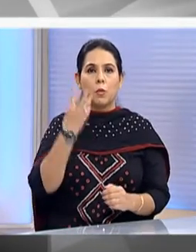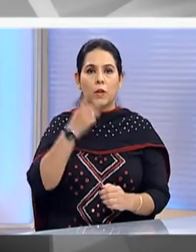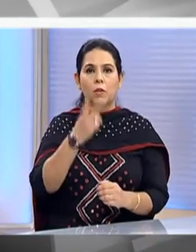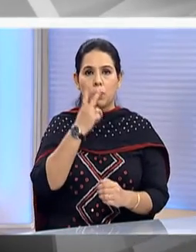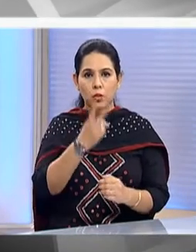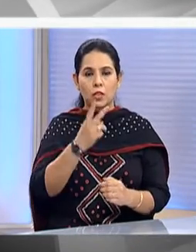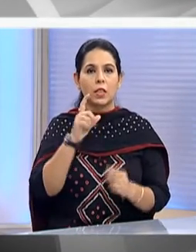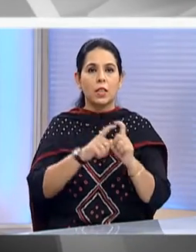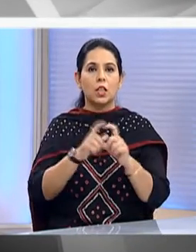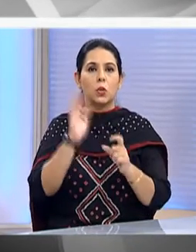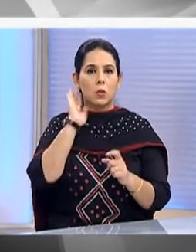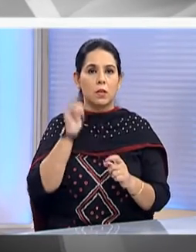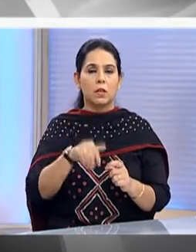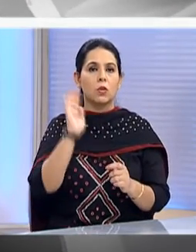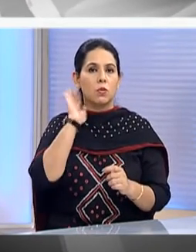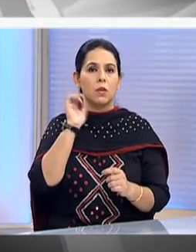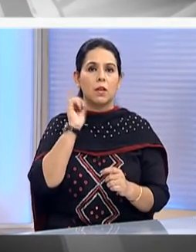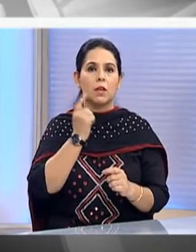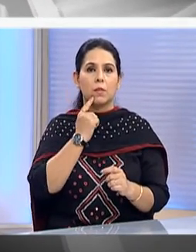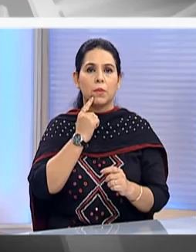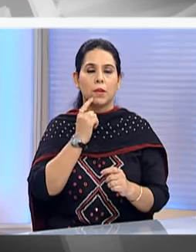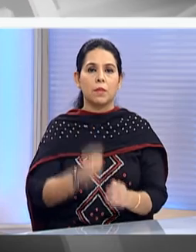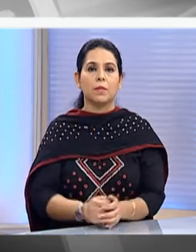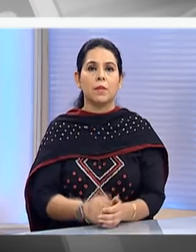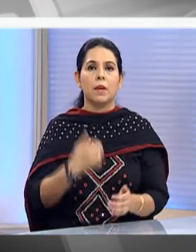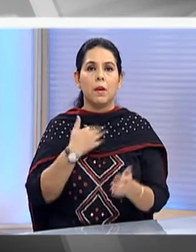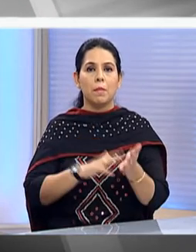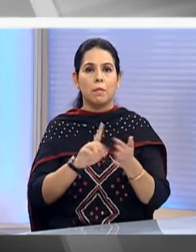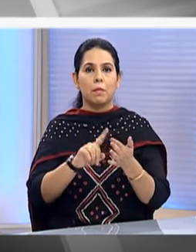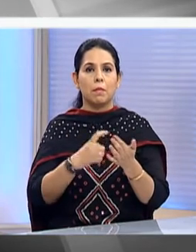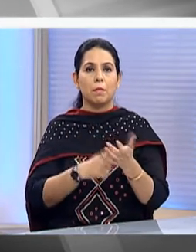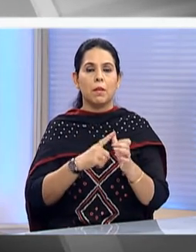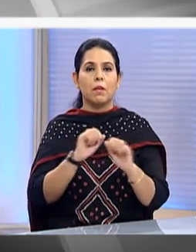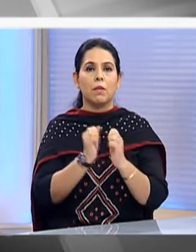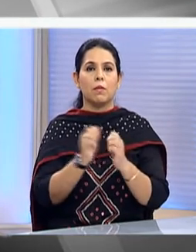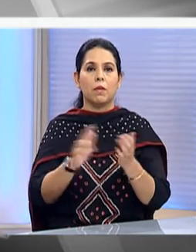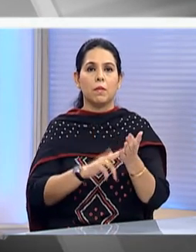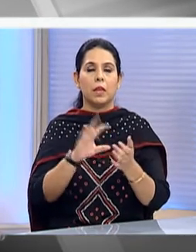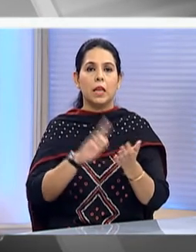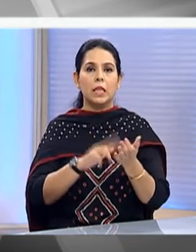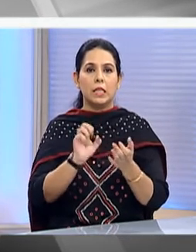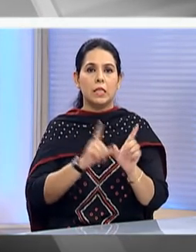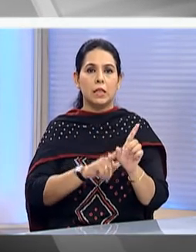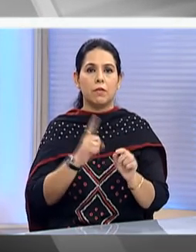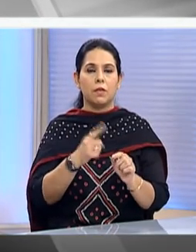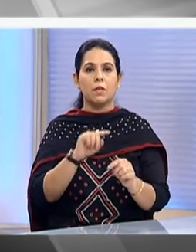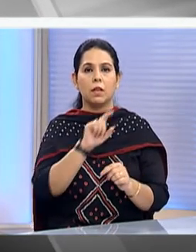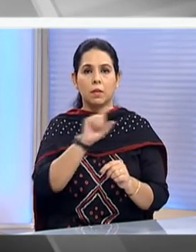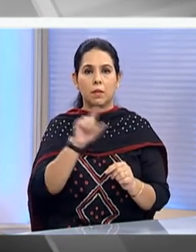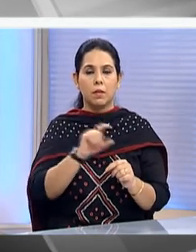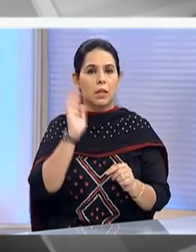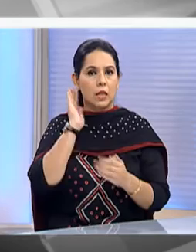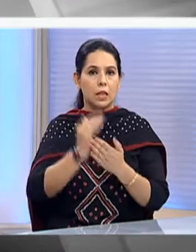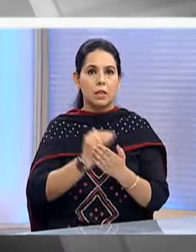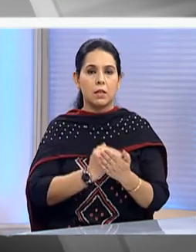Good morning, you're watching Doordarshan News and this is the news for hearing impaired. I am Nancy Kohli and with me is Meera Bhatia. Let's begin with the news